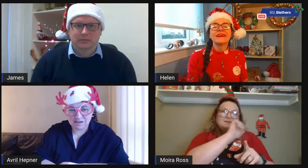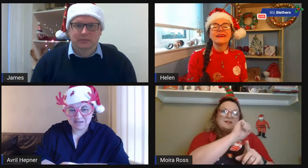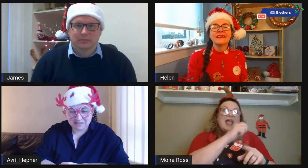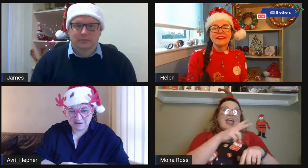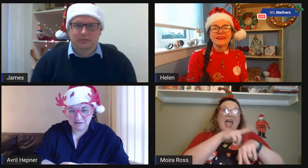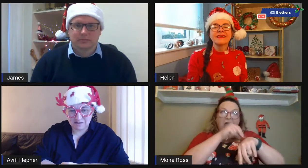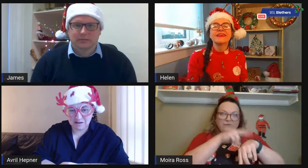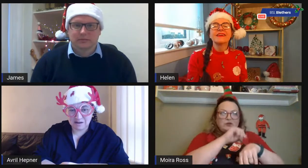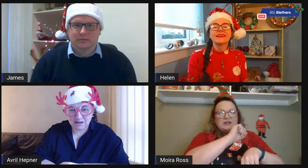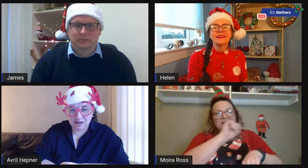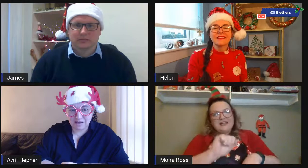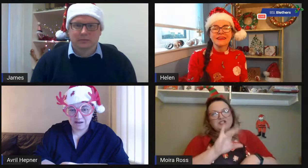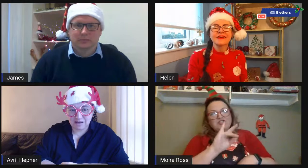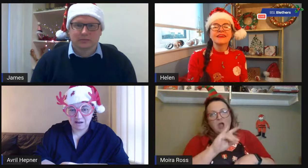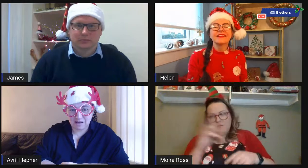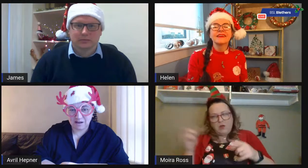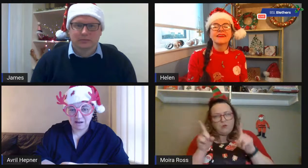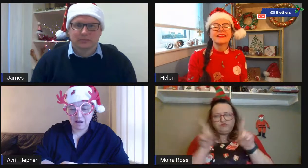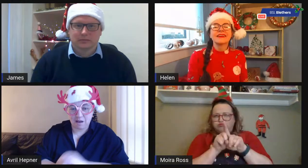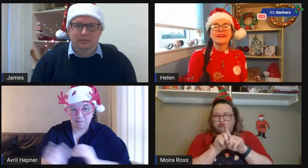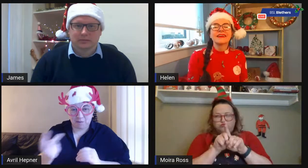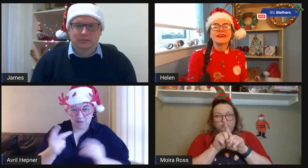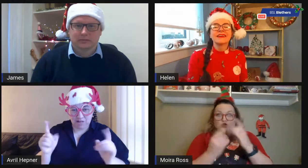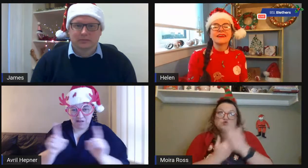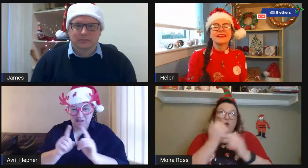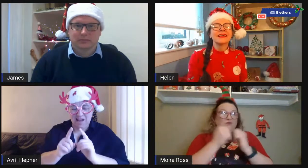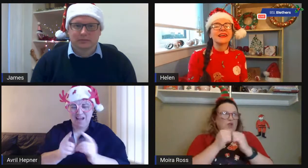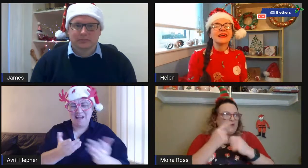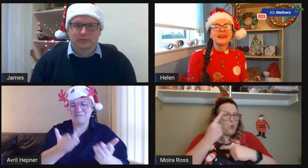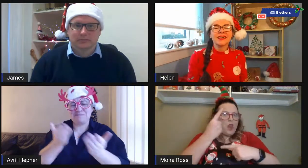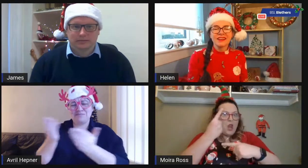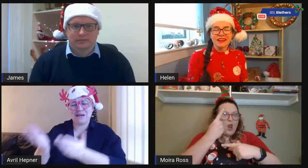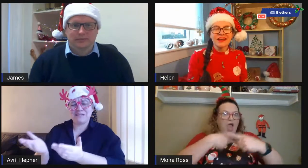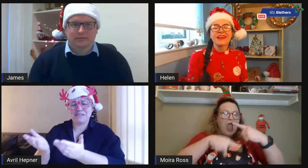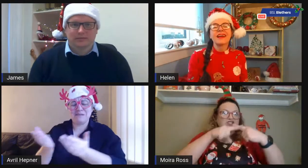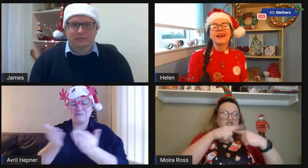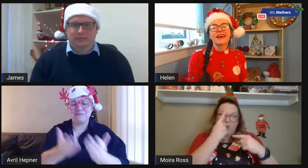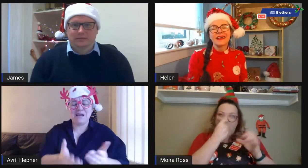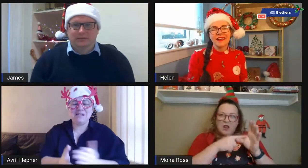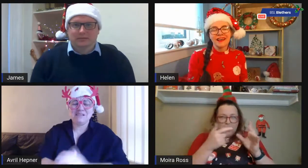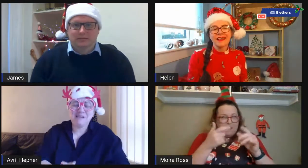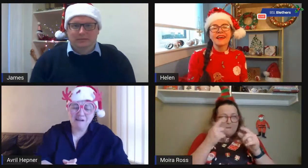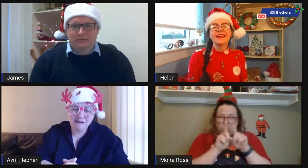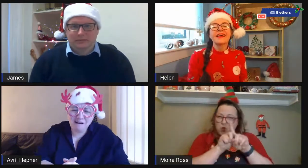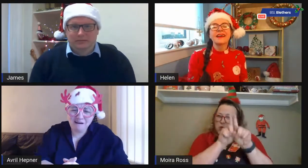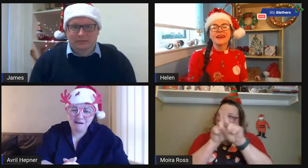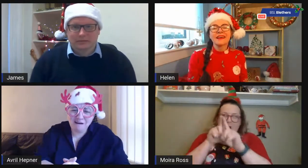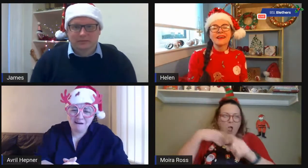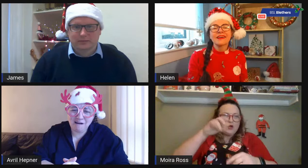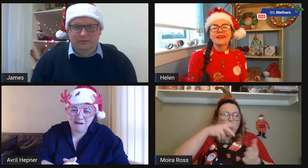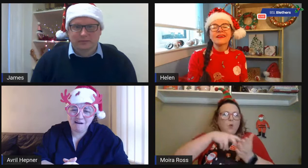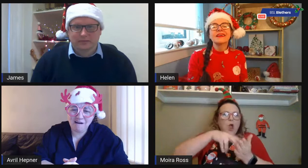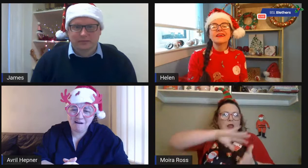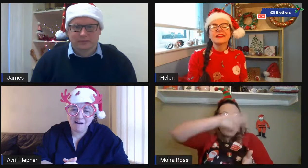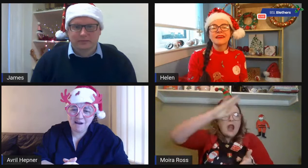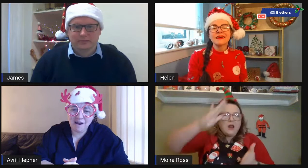Anne, her partner Joyce, her nephew's dog is glued to Ducati. It's been over And a so they year. give each